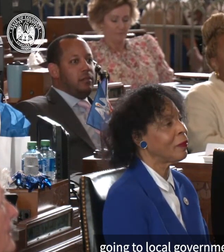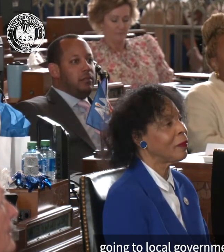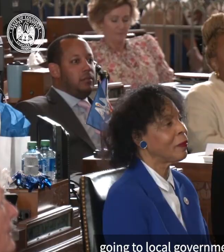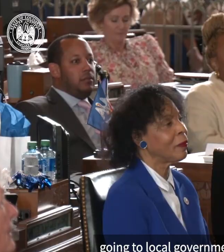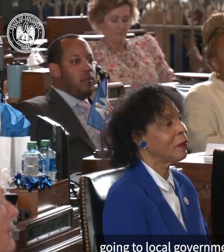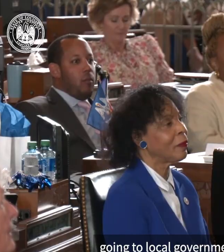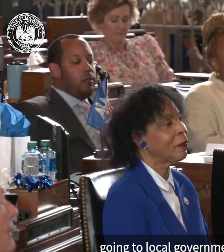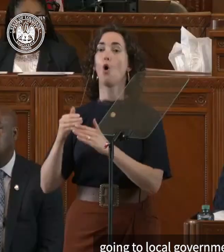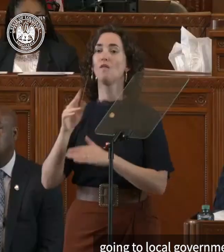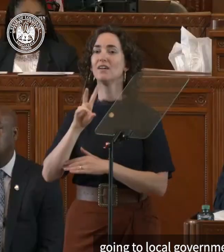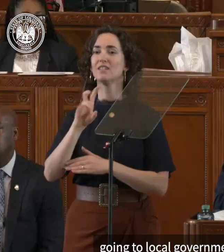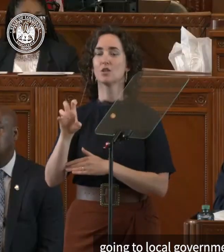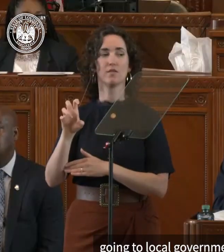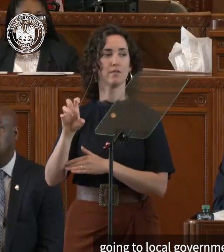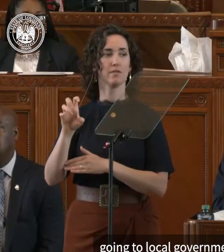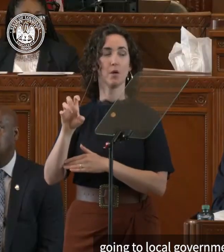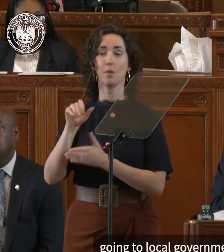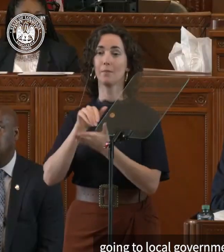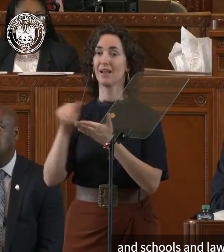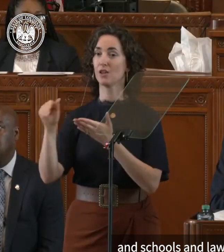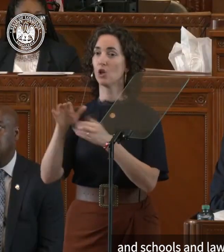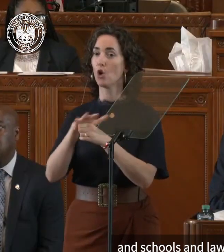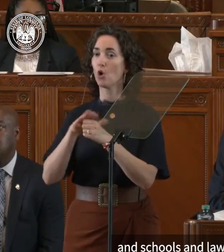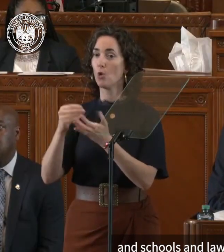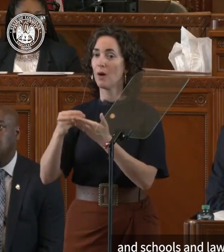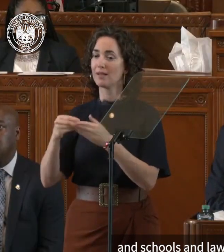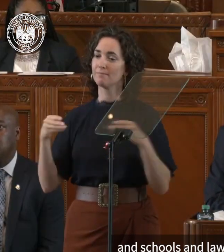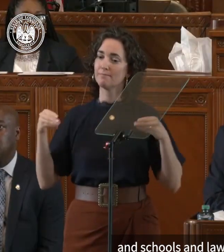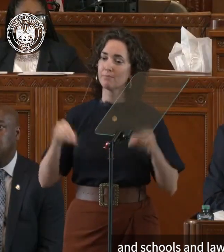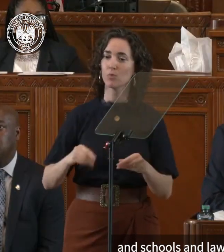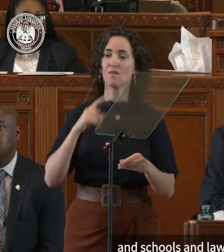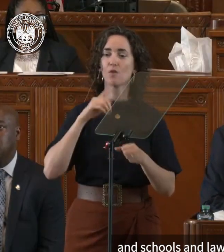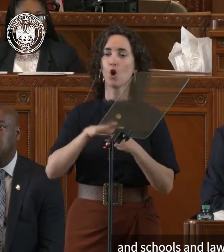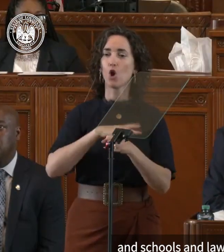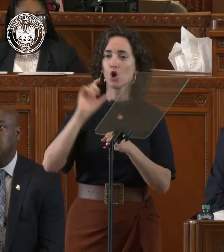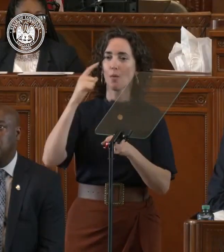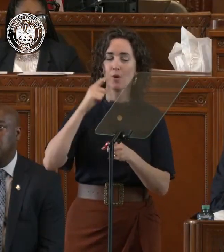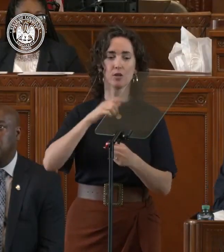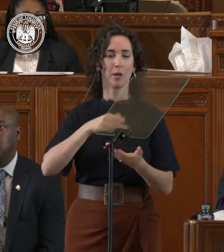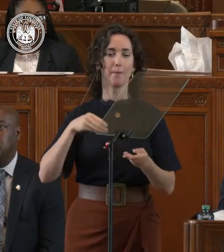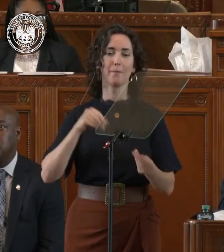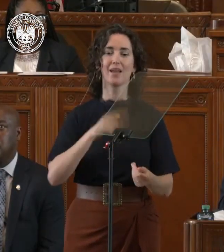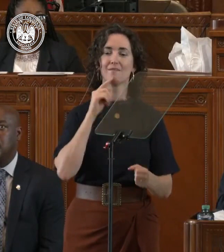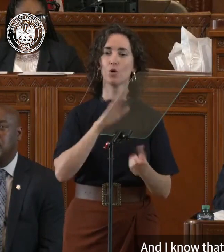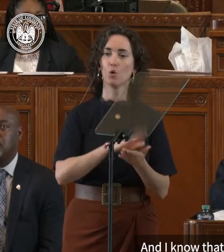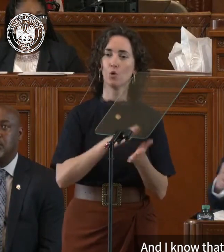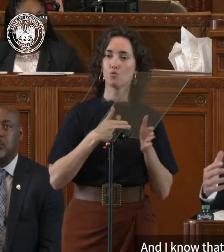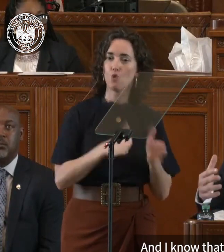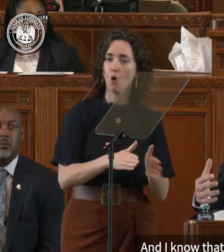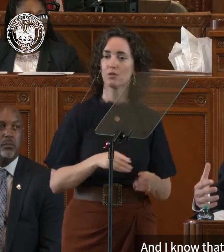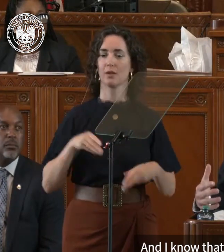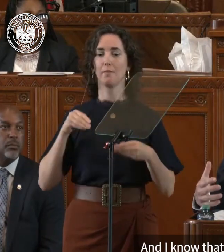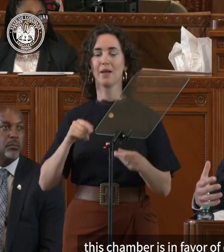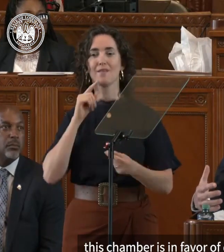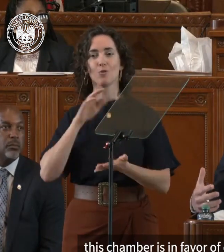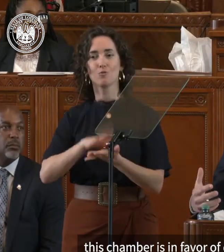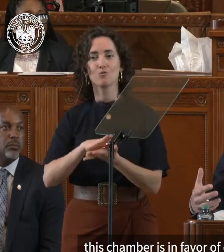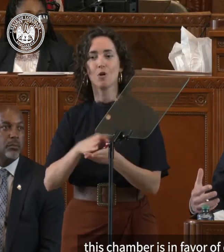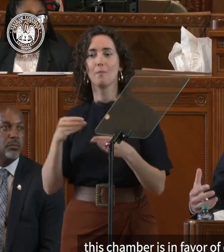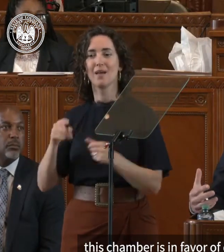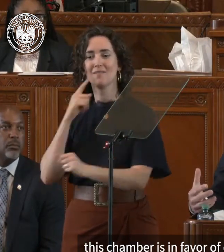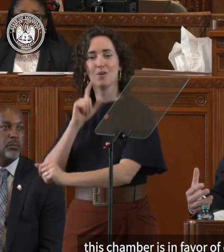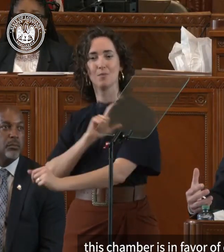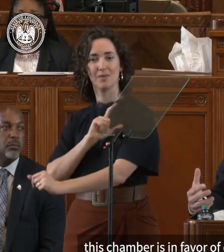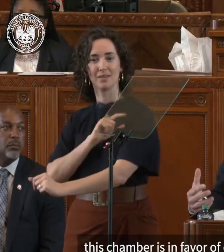dollars going to local governments to fund roads and schools and law enforcement. And I know that no one in this